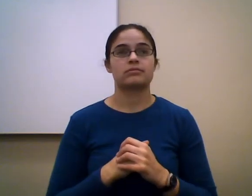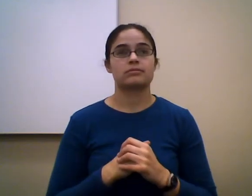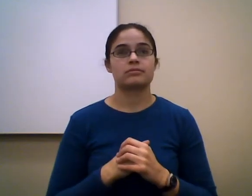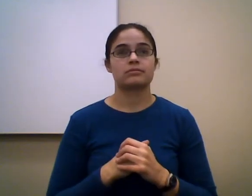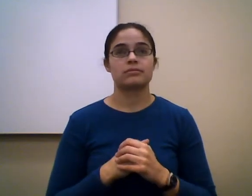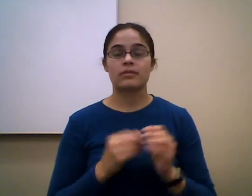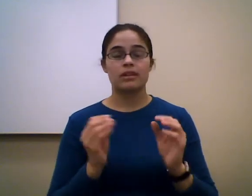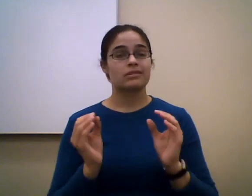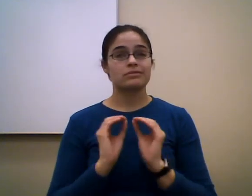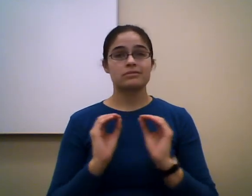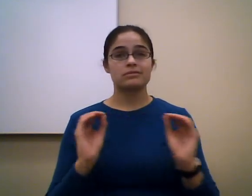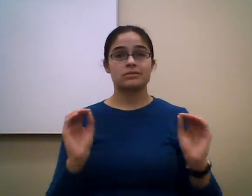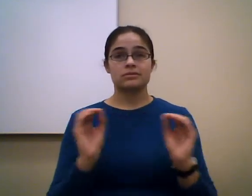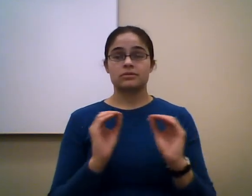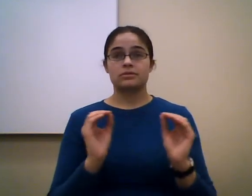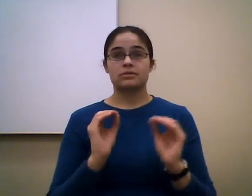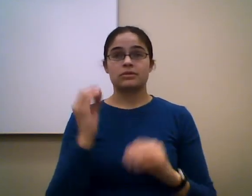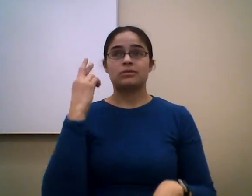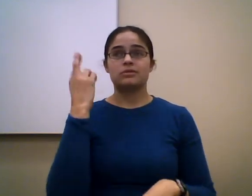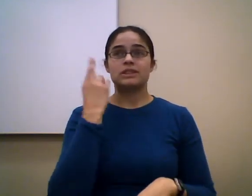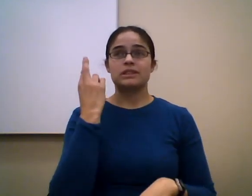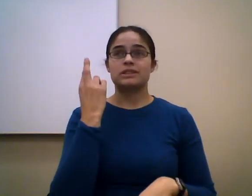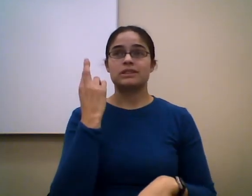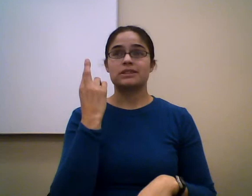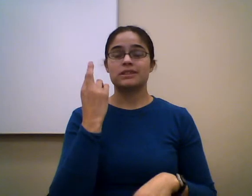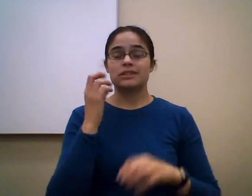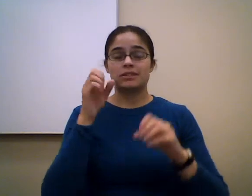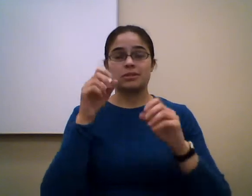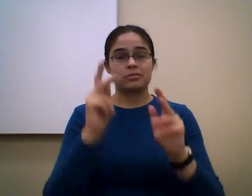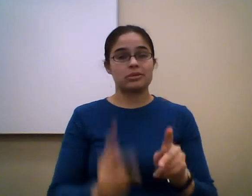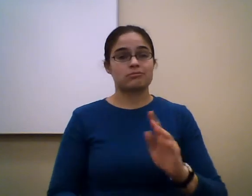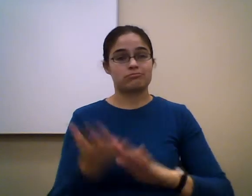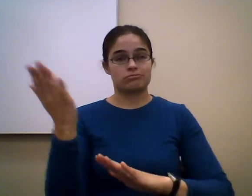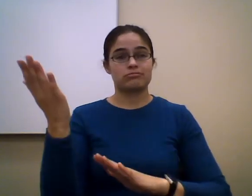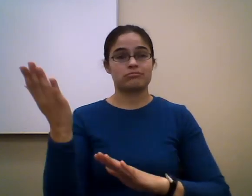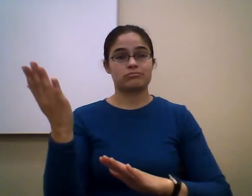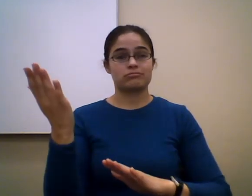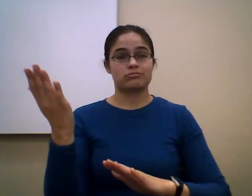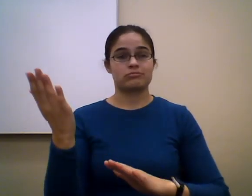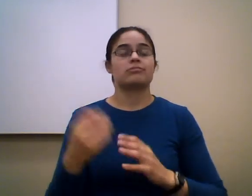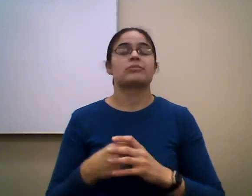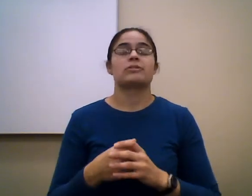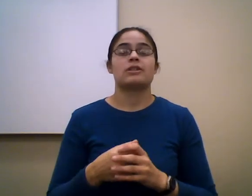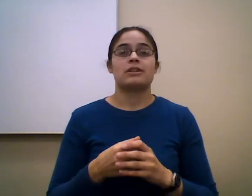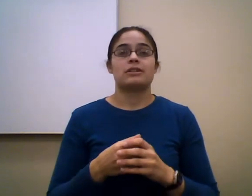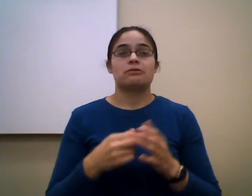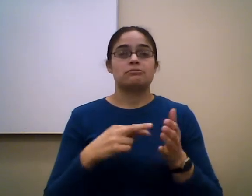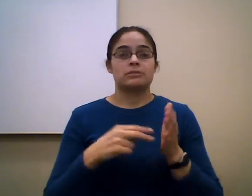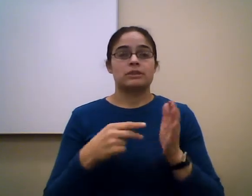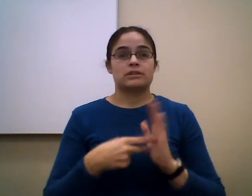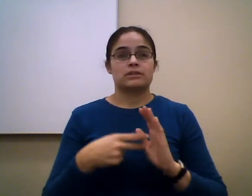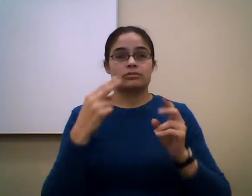to believe, the person can be released, and it's called no paper. The case is then no paper.